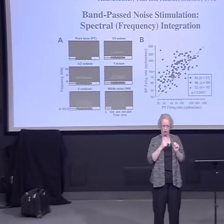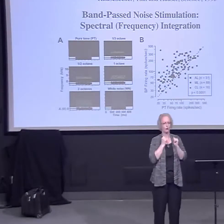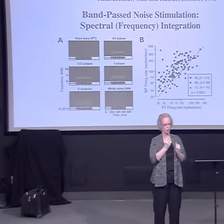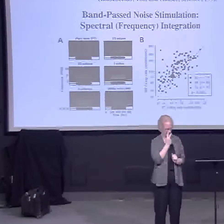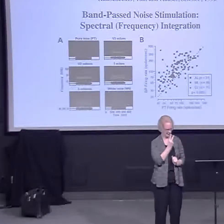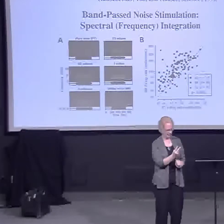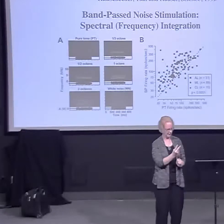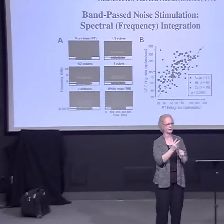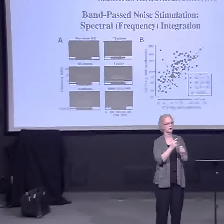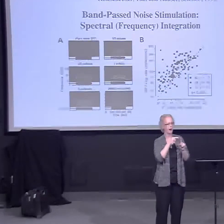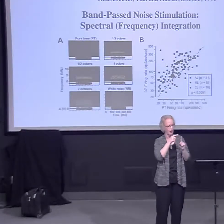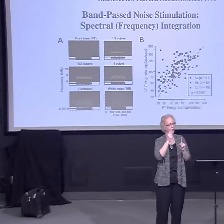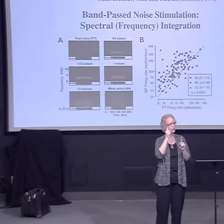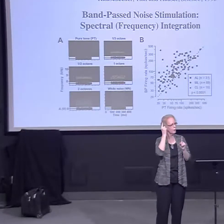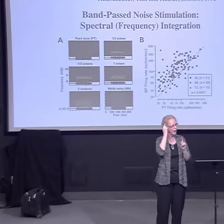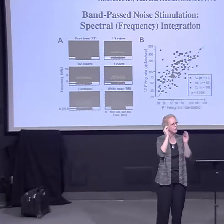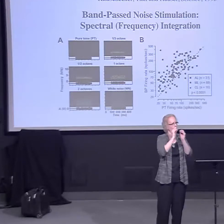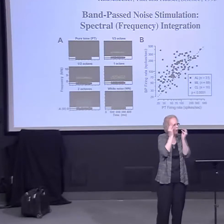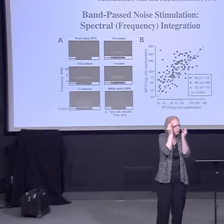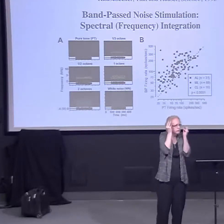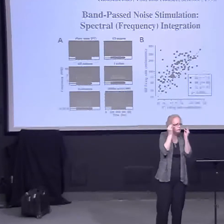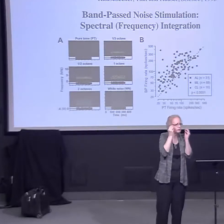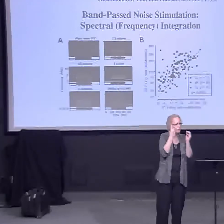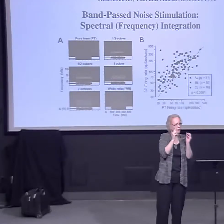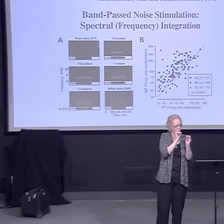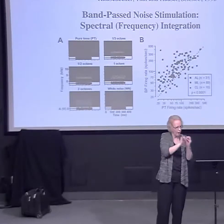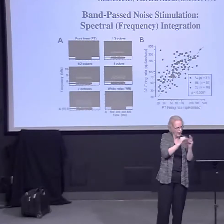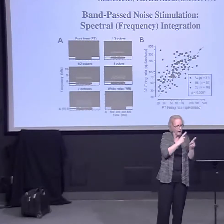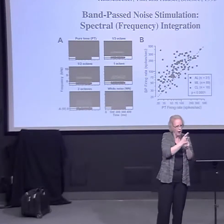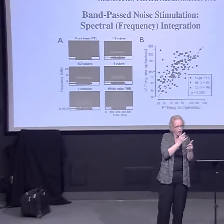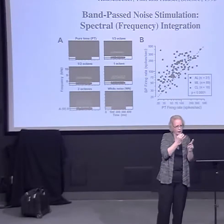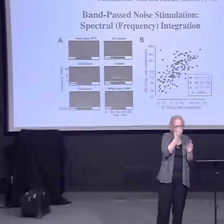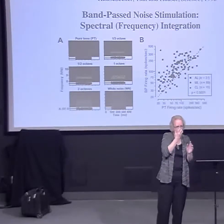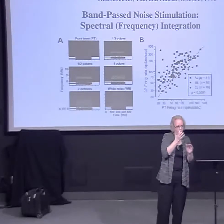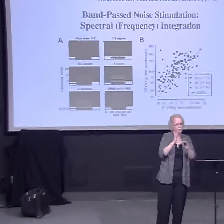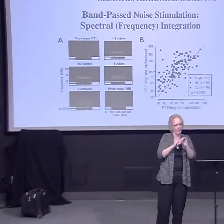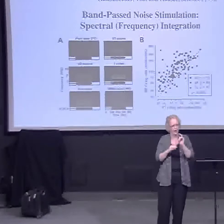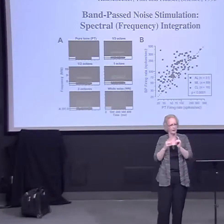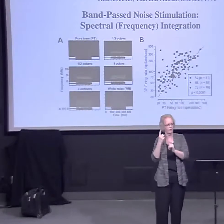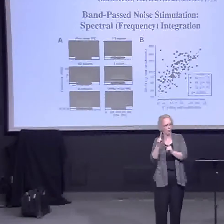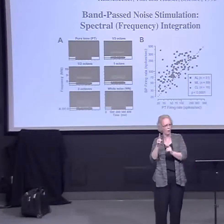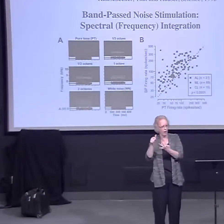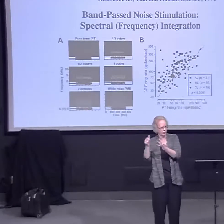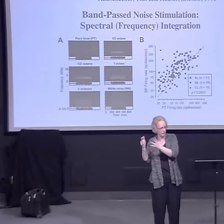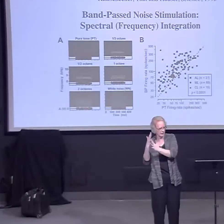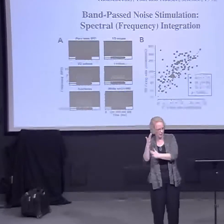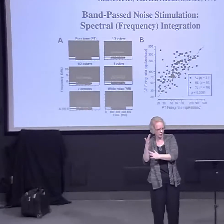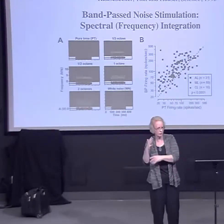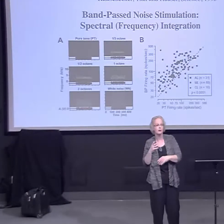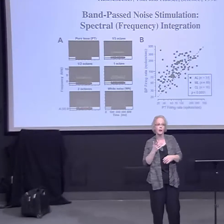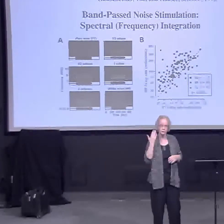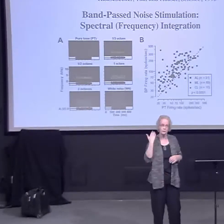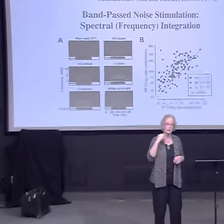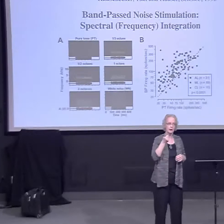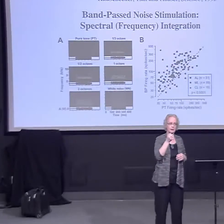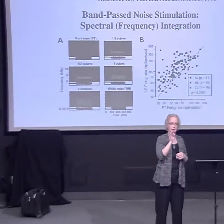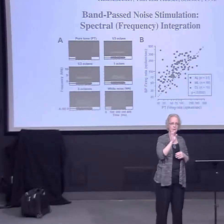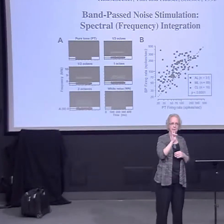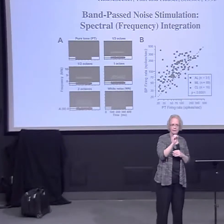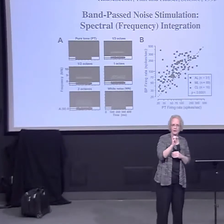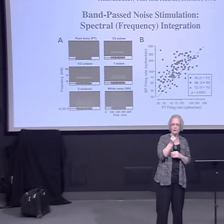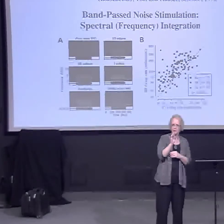happen in the studies before us in the sort of 70s and 80s. People had tried to find